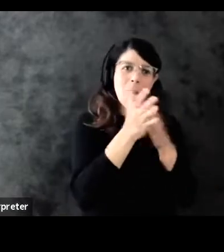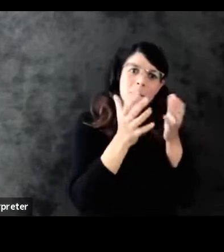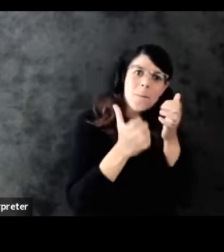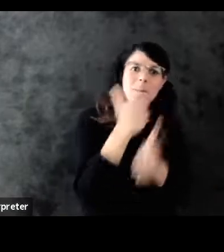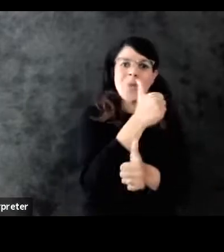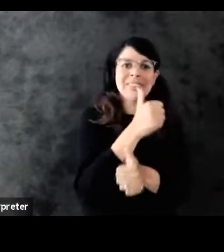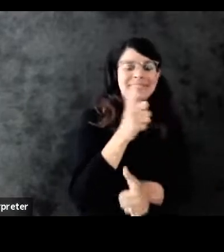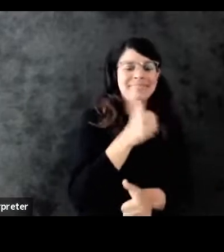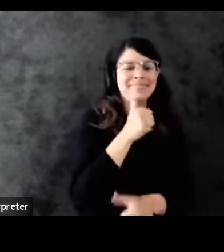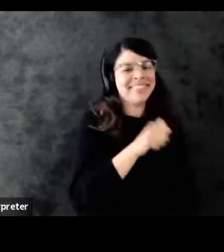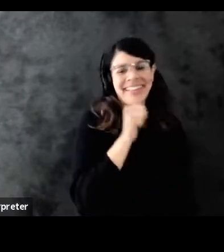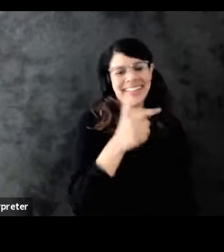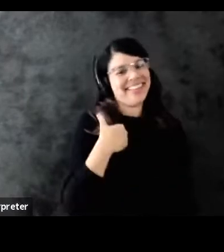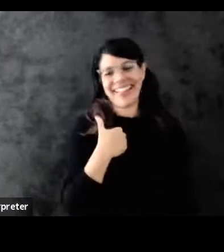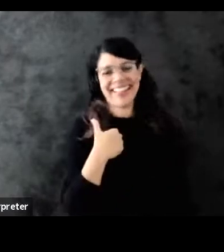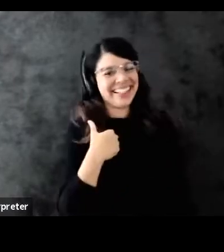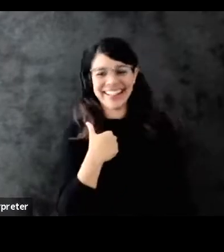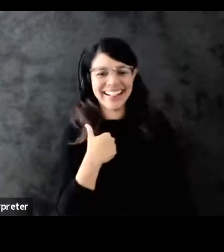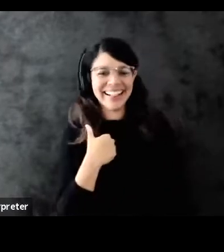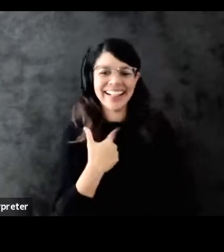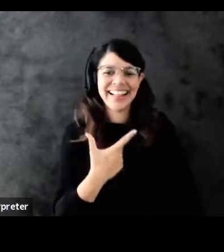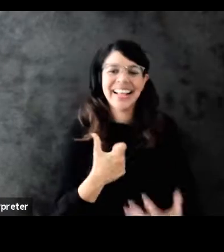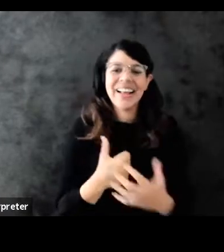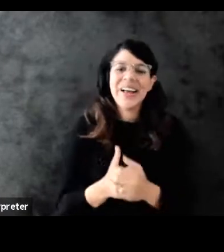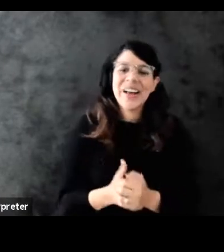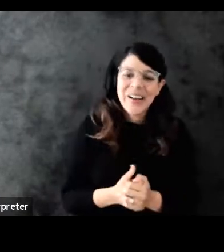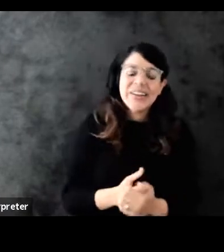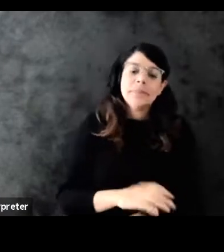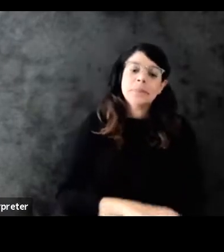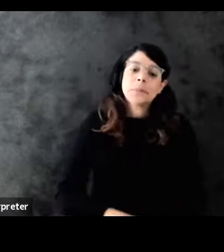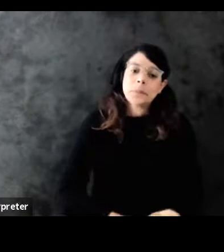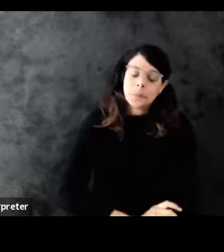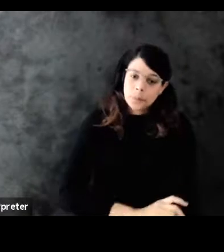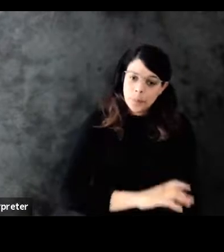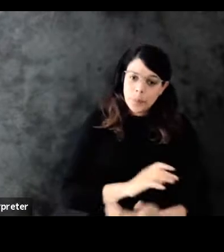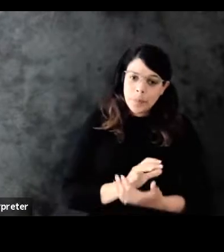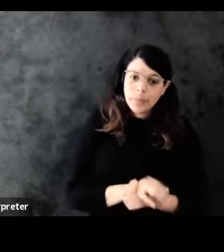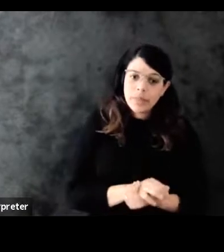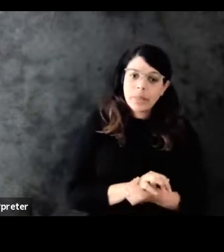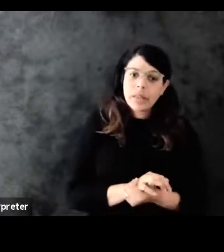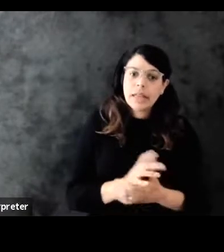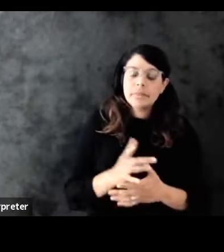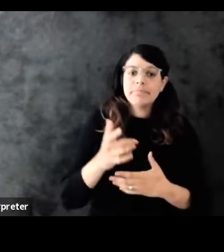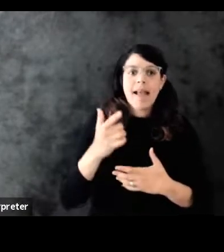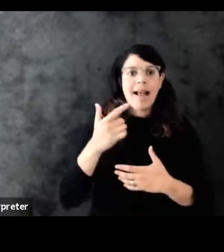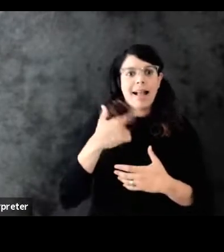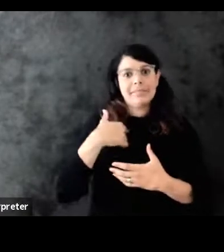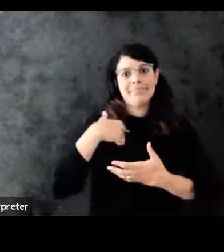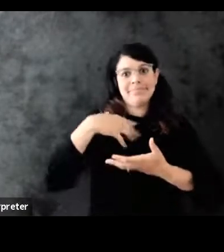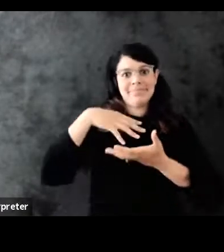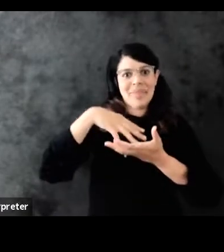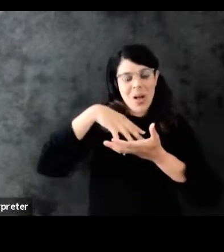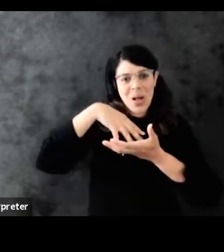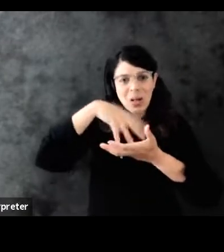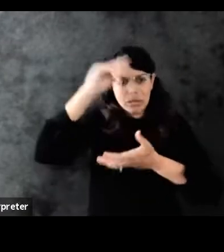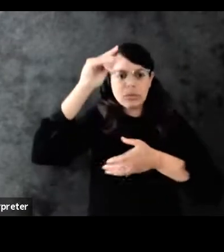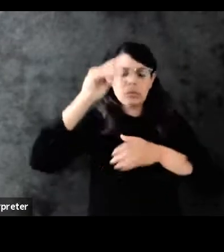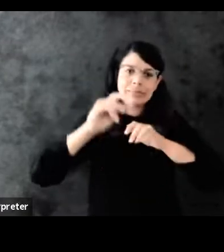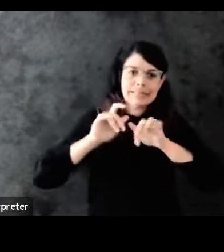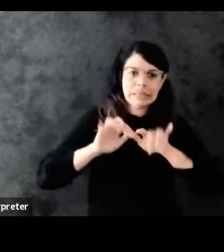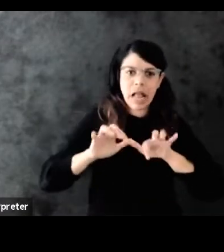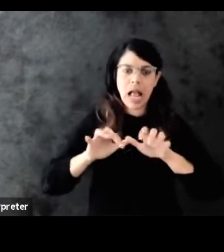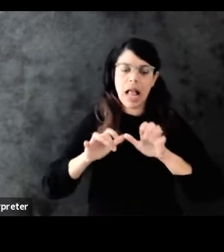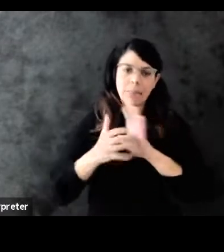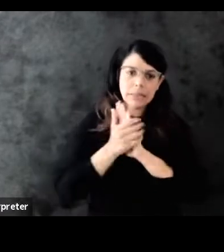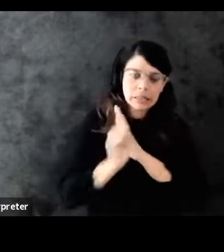when I wound up in the military during the Vietnam War, typing skills gave me a job in Army